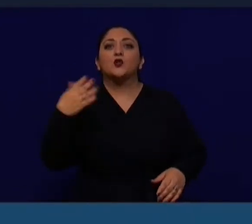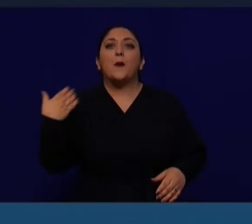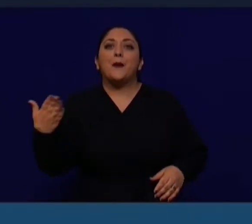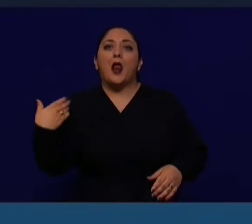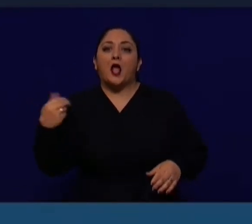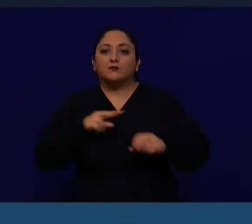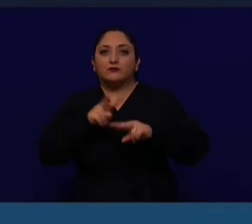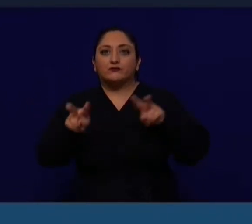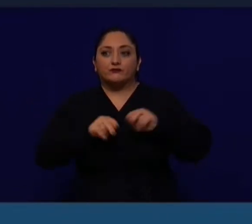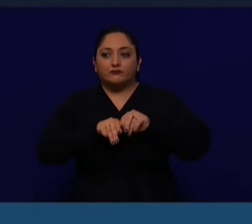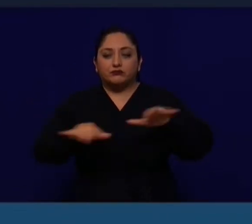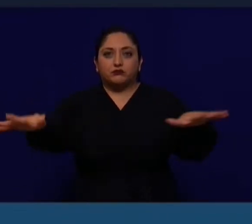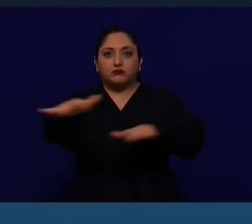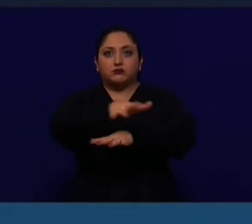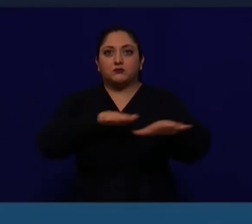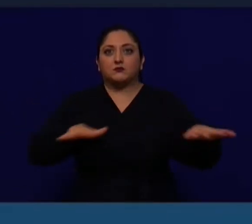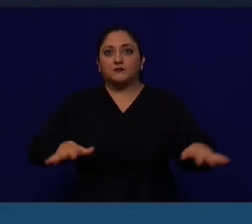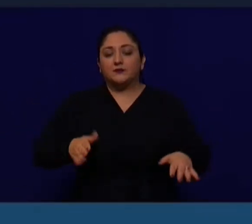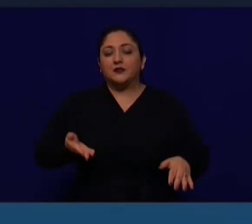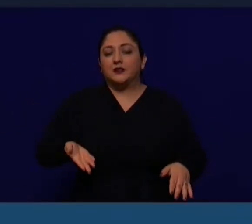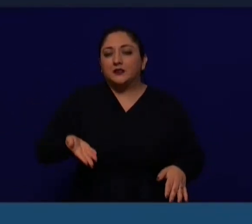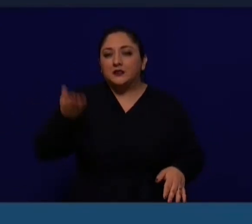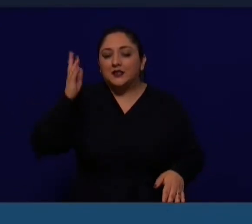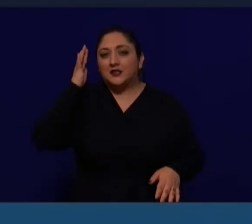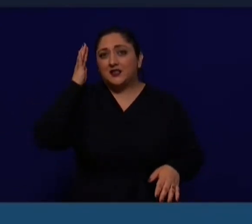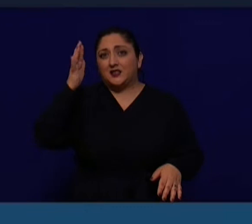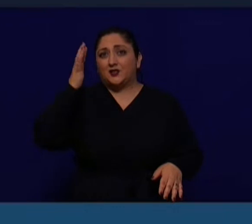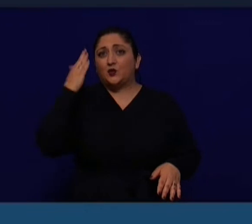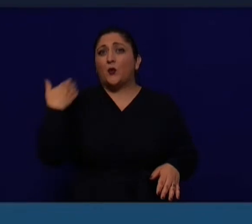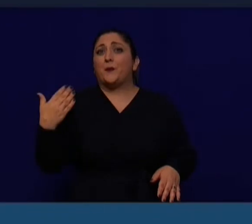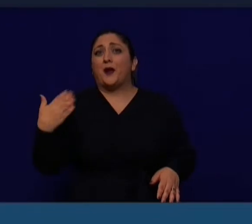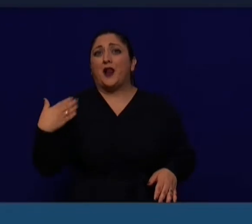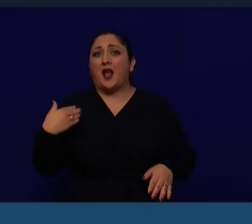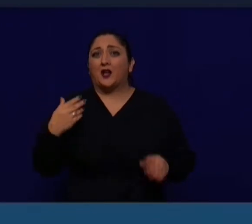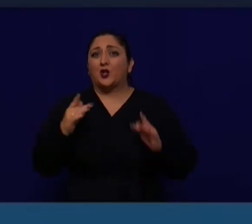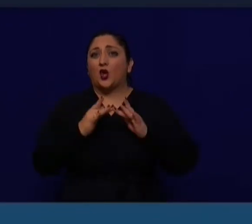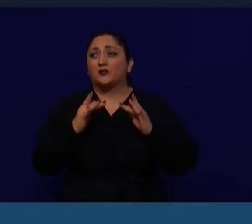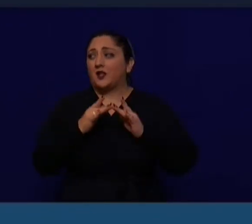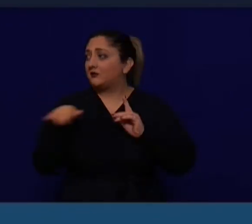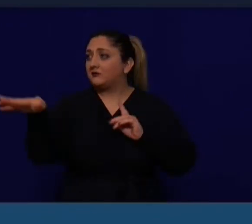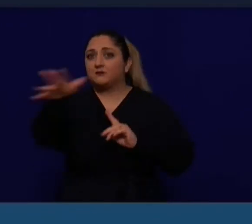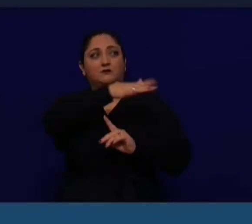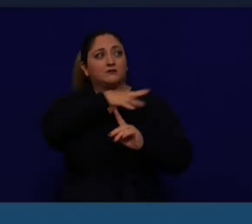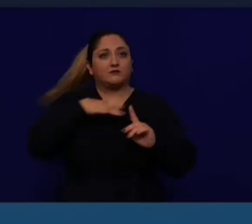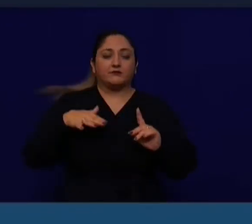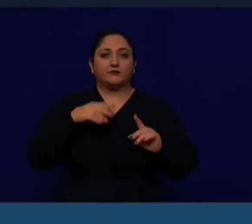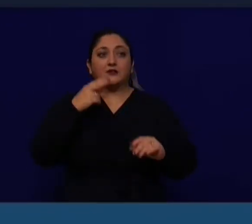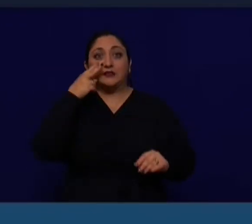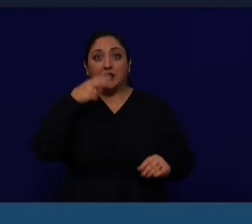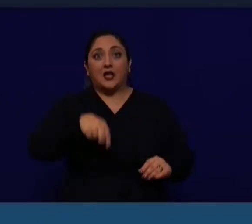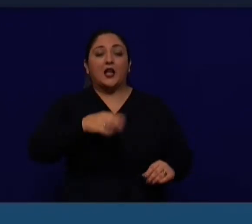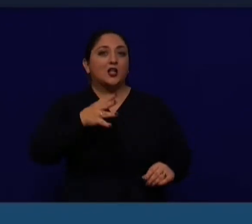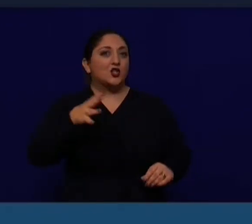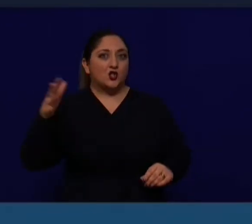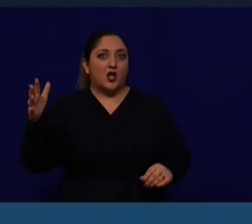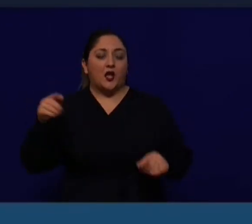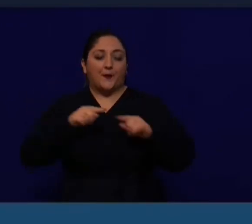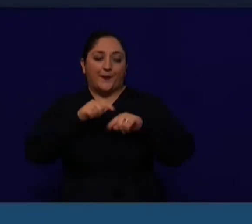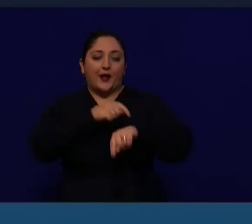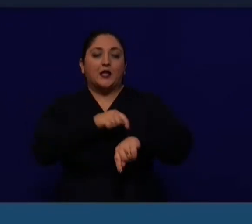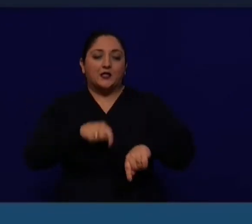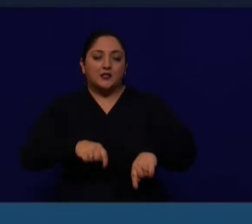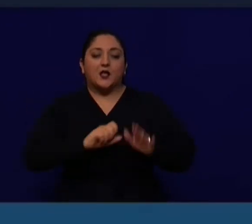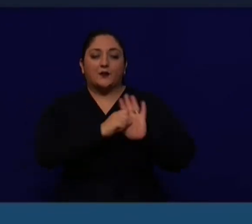allura hemmhekk hemm iktar ċans li inti jkollok nies li jittieħdu minn xulxin. U dan huwa ċar li qegħdin naraw f'din il-fażi